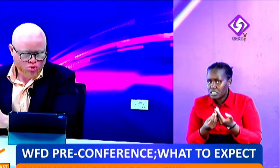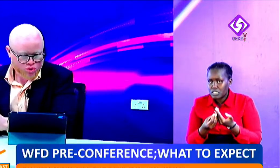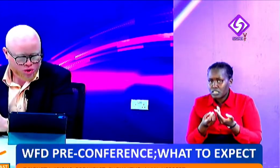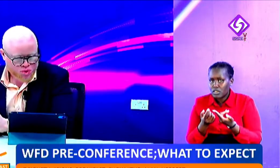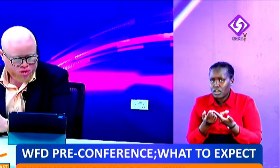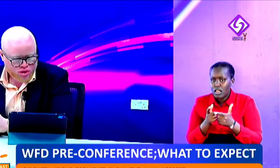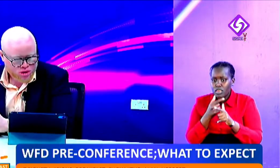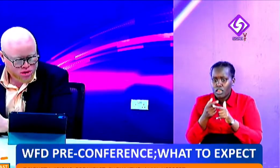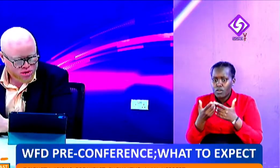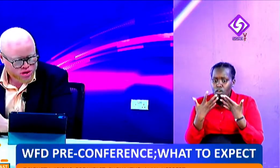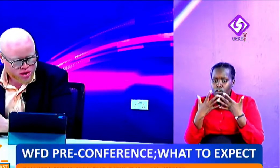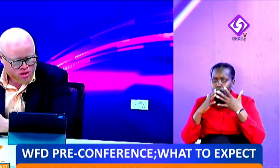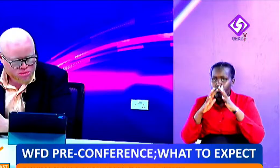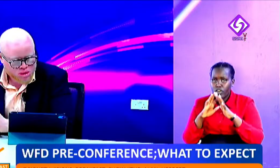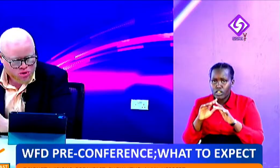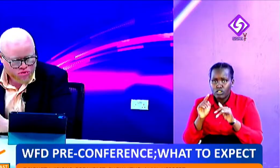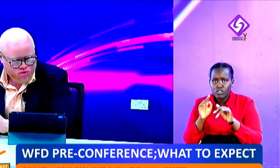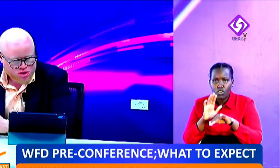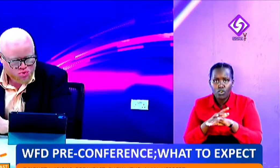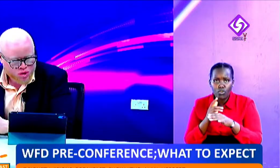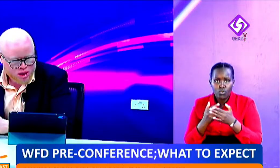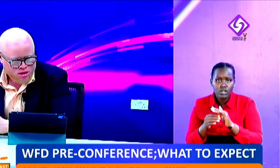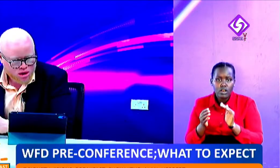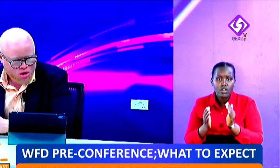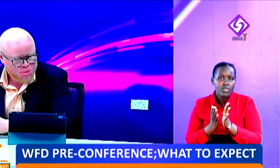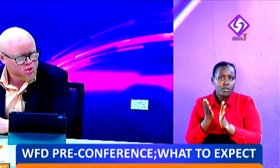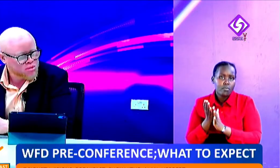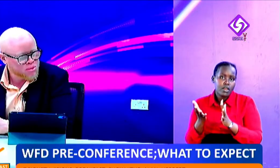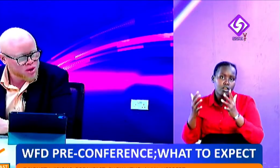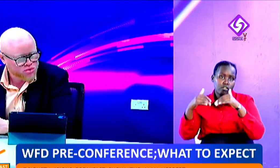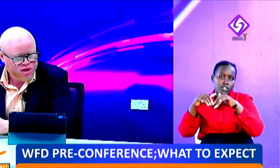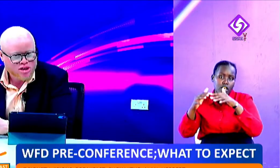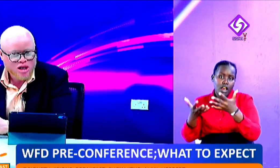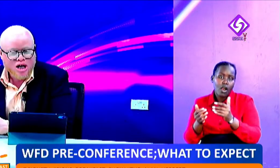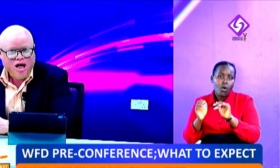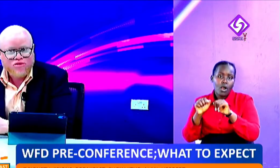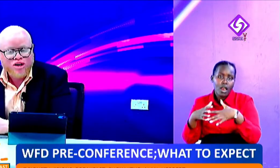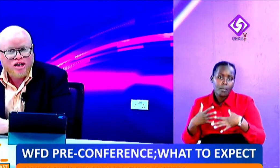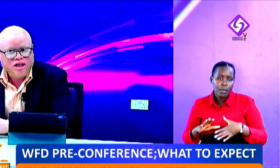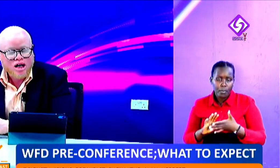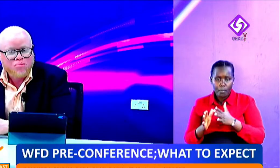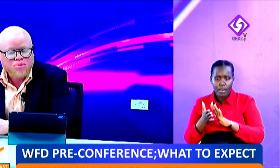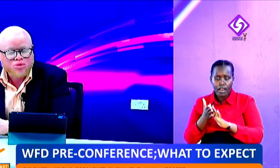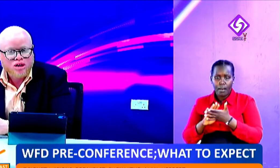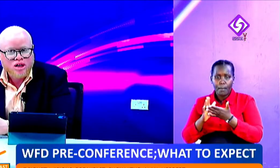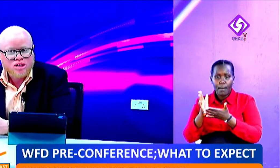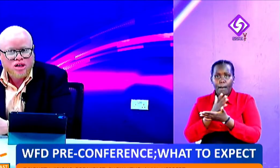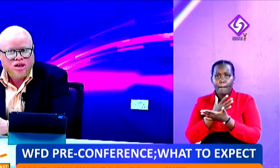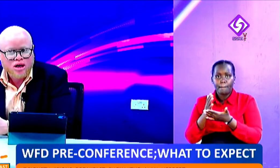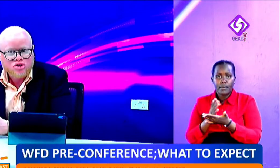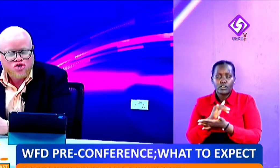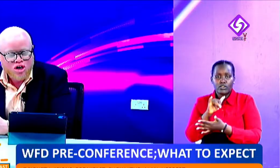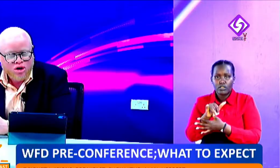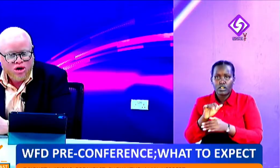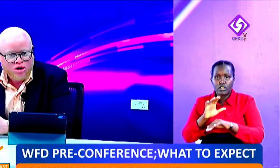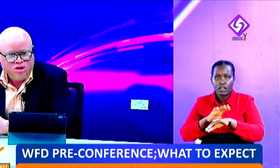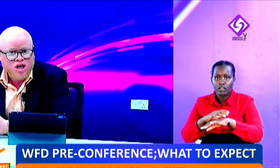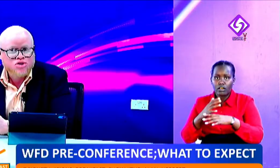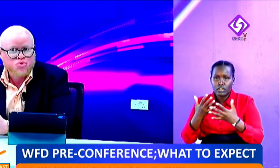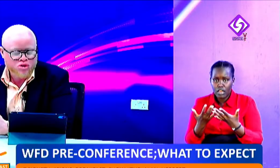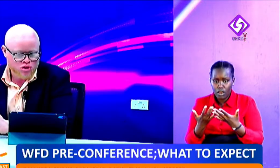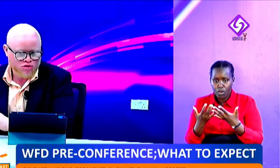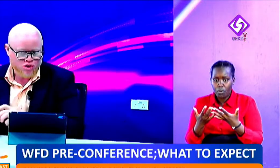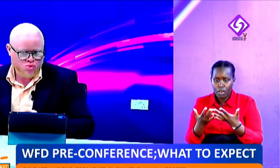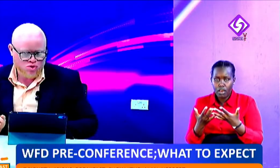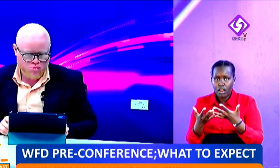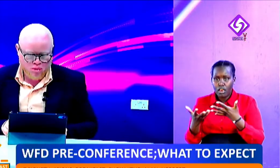be concluding with the main conference as well, how people can be a part of that, and finally, how people can get in touch